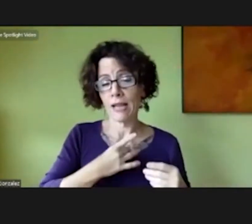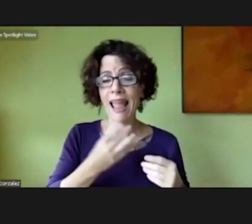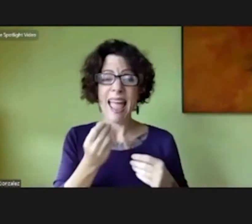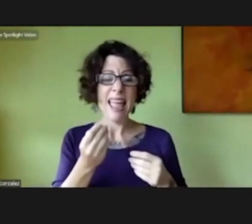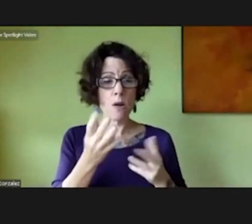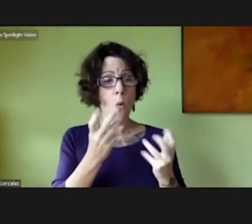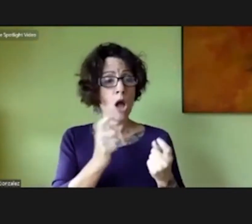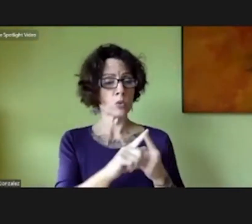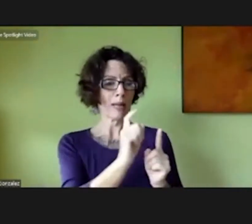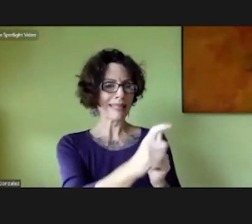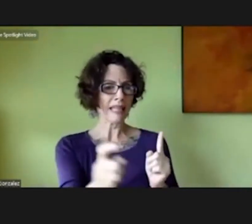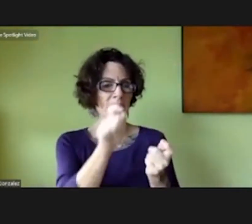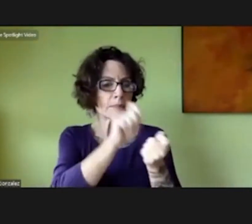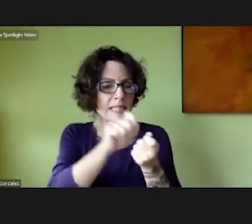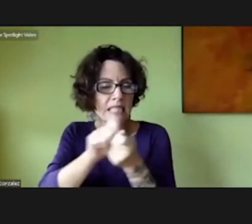have jewelry,